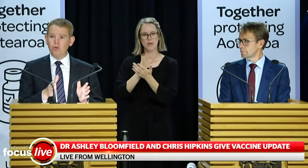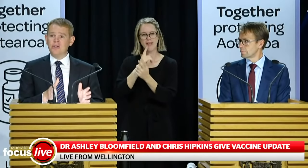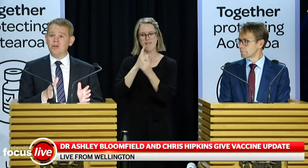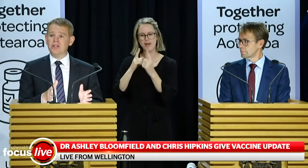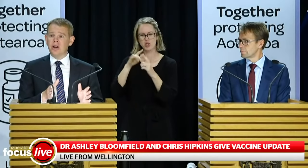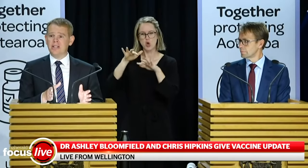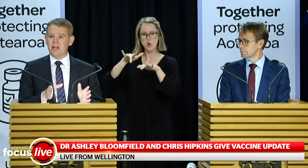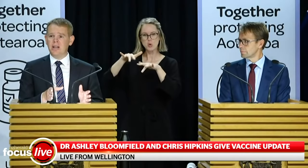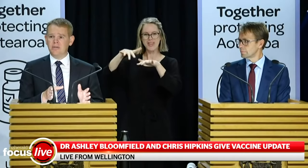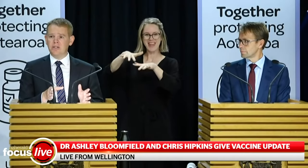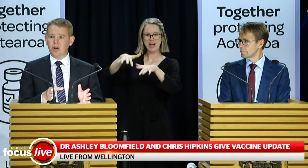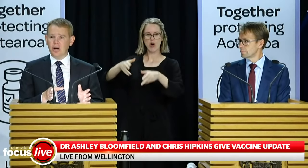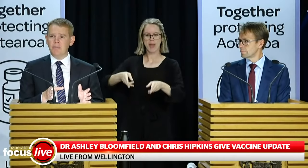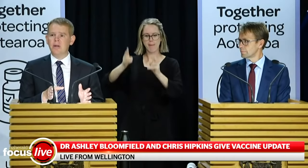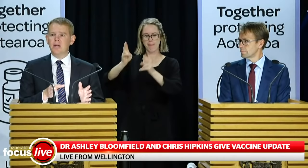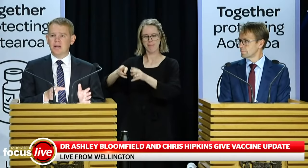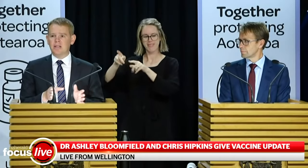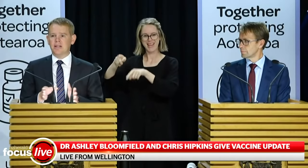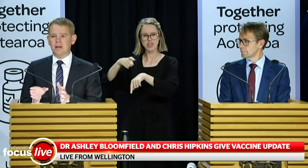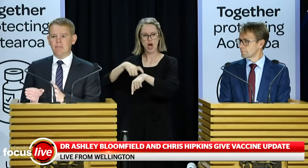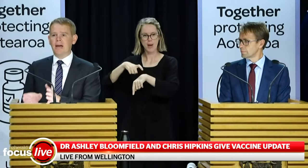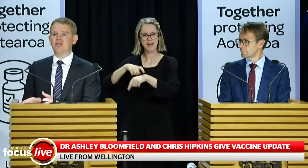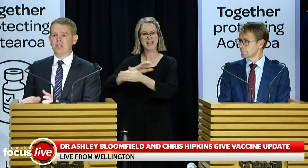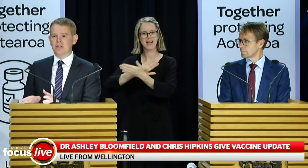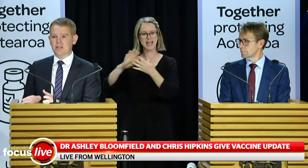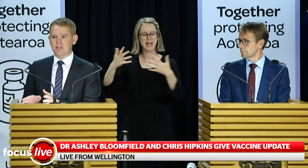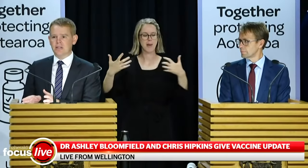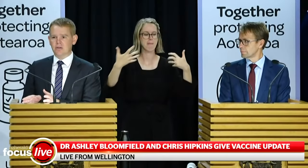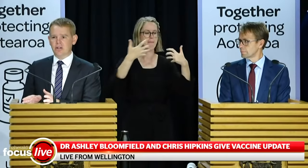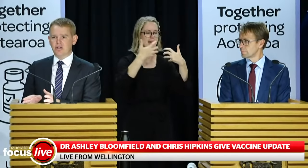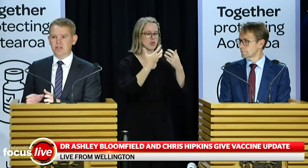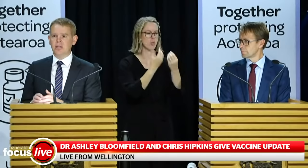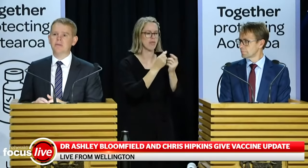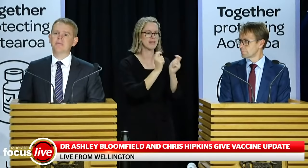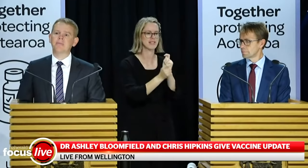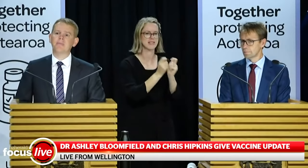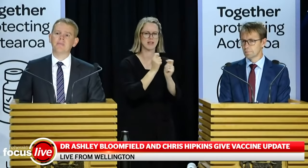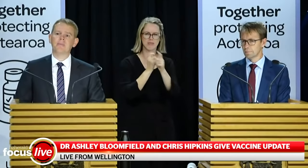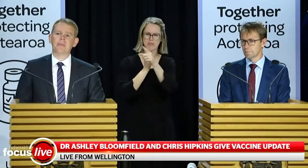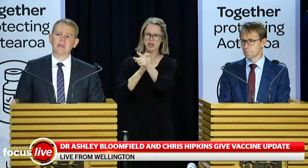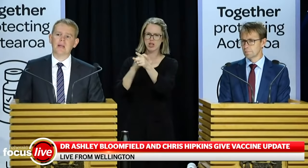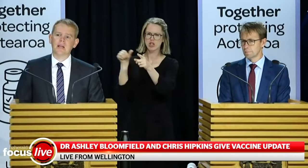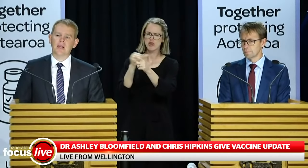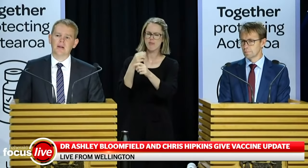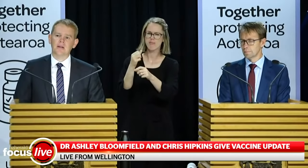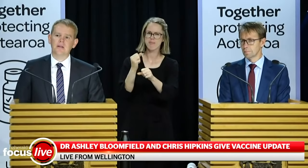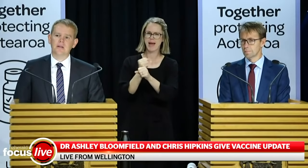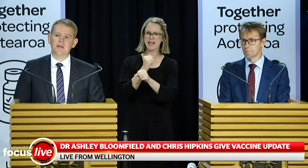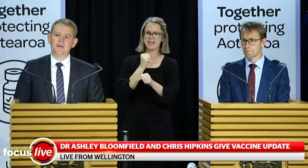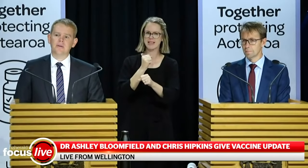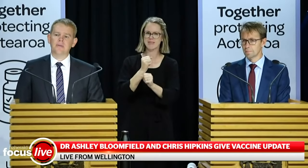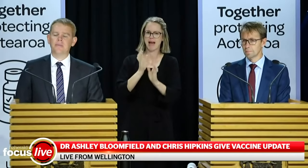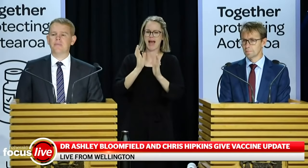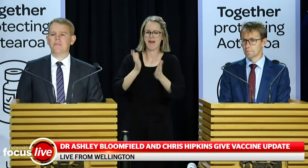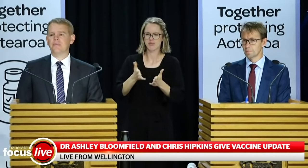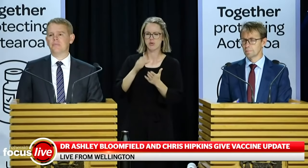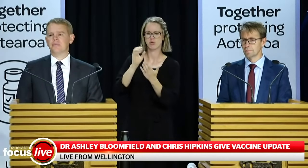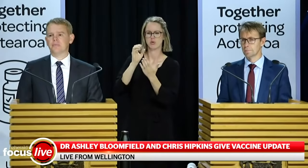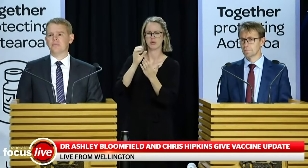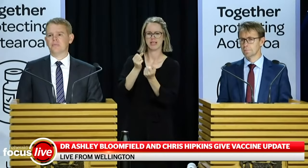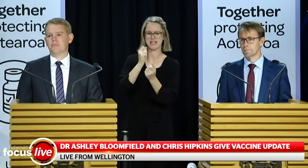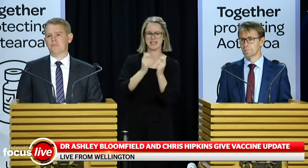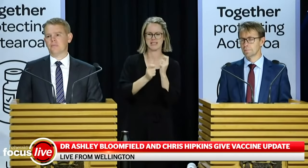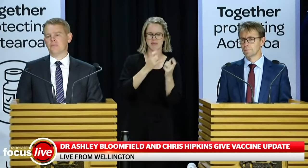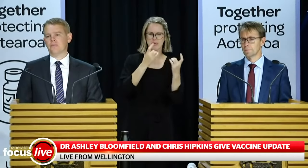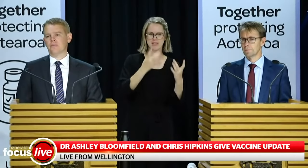of who's on site at any given time is clearly matched against the testing register. If you're making it mandatory for people to get